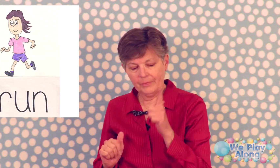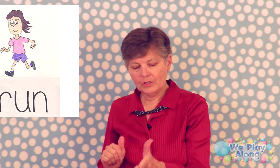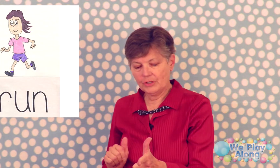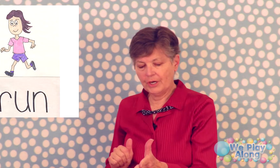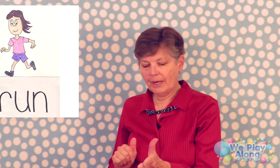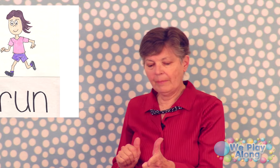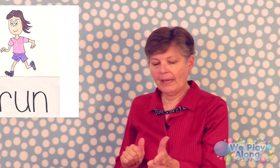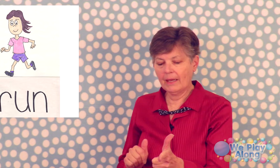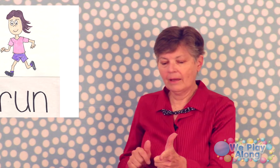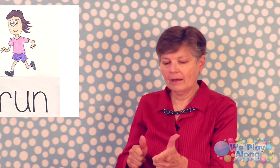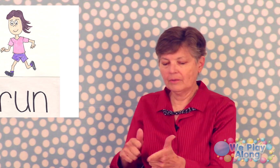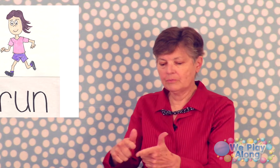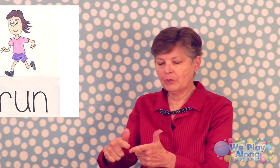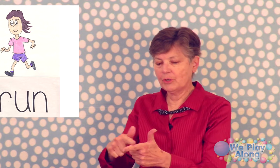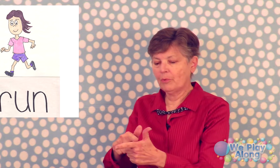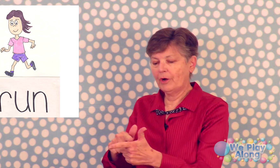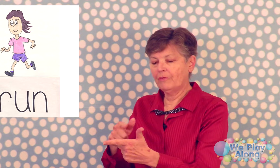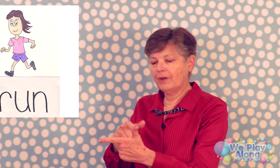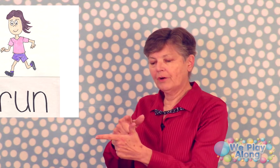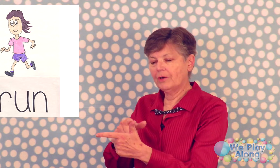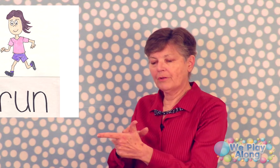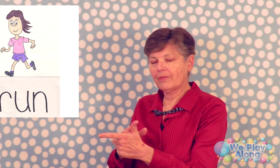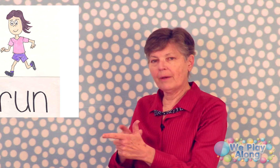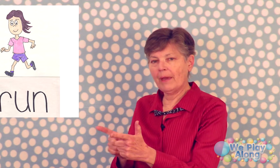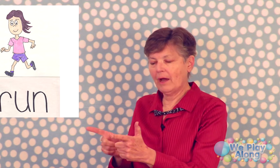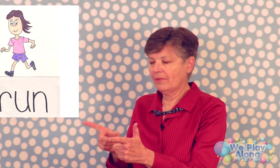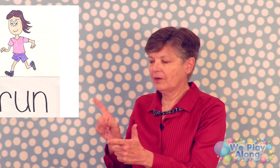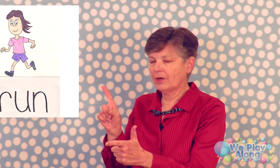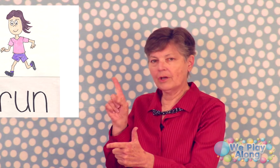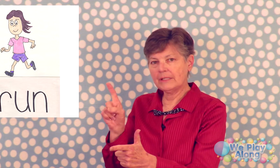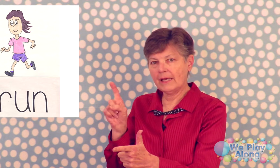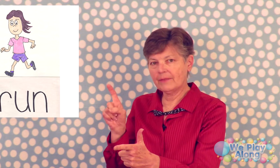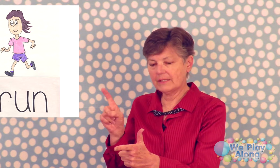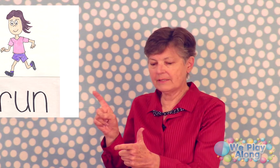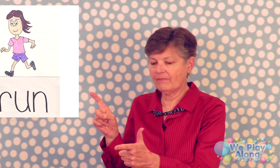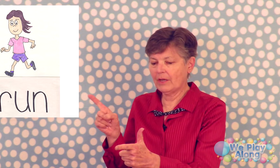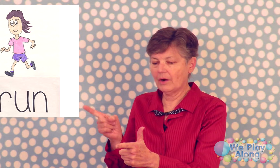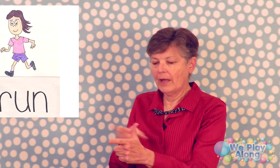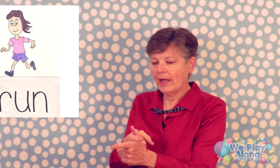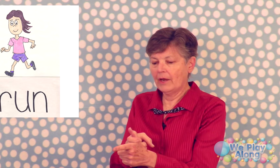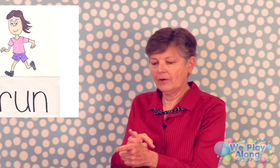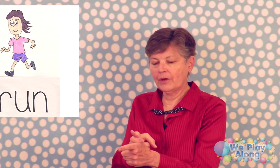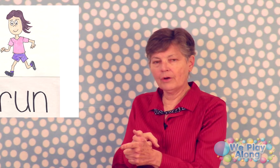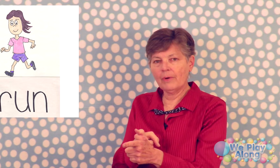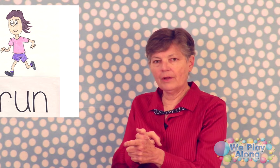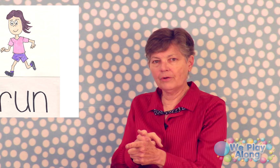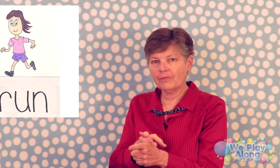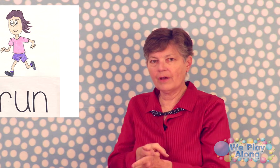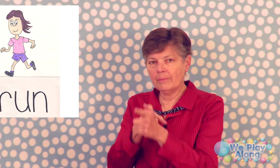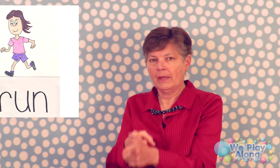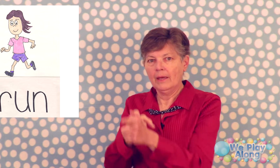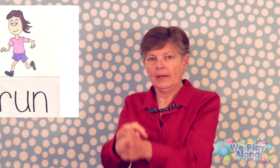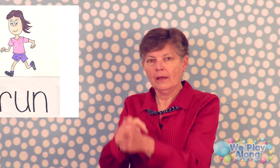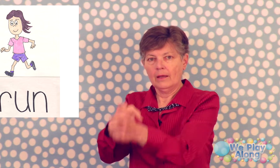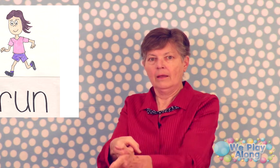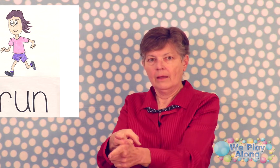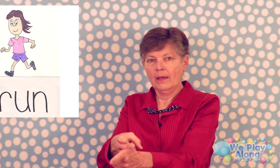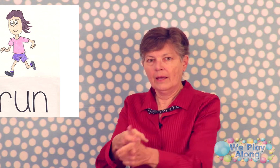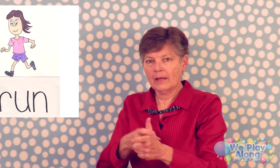so you're going to put your pointer finger and your thumb out, then you're going to take this finger and hook it around your thumb and kind